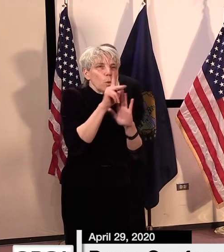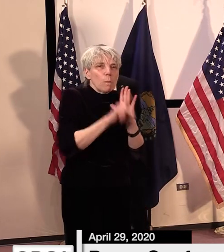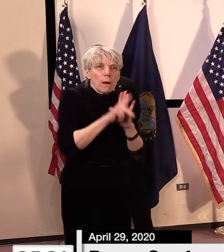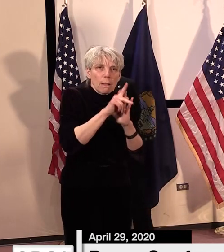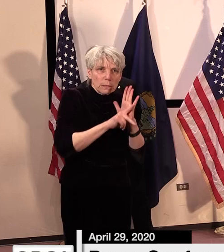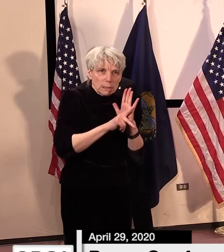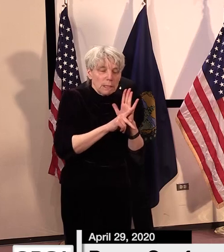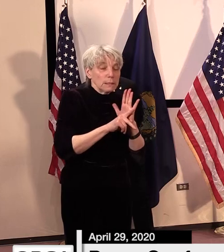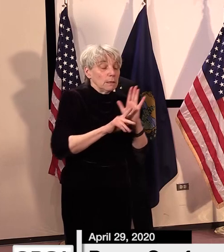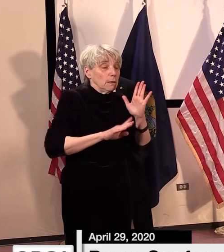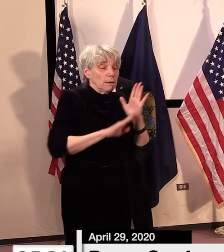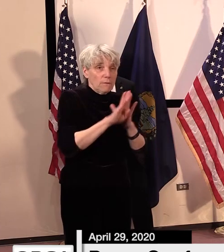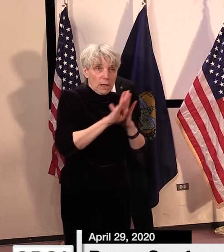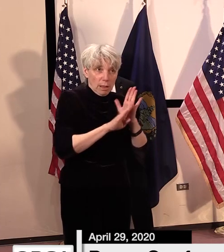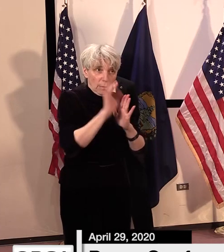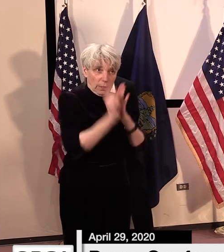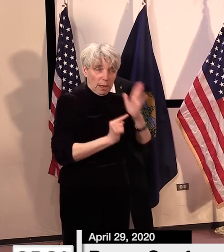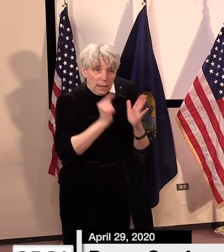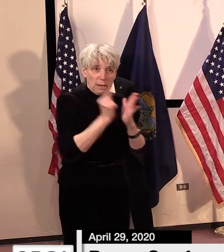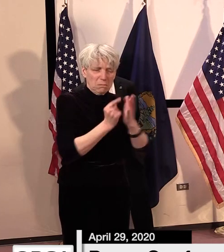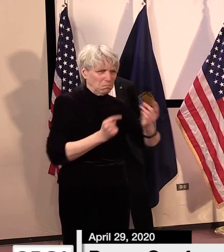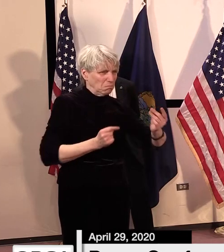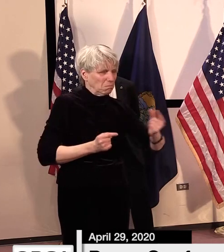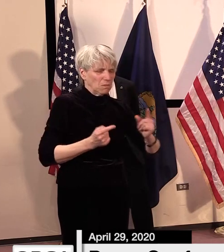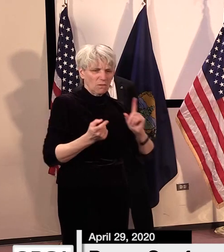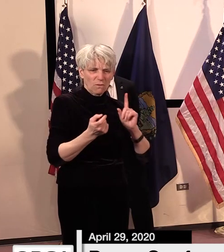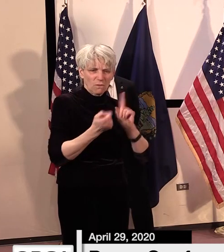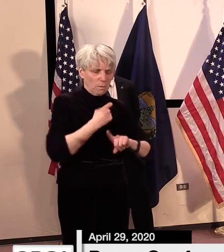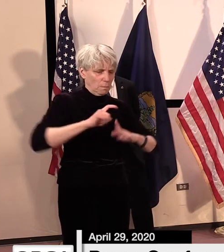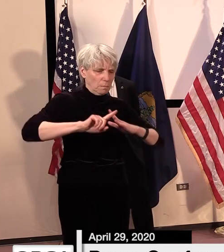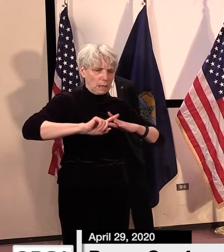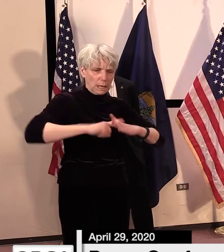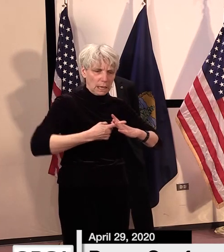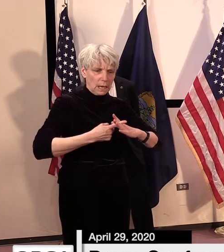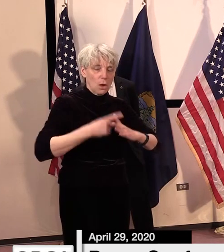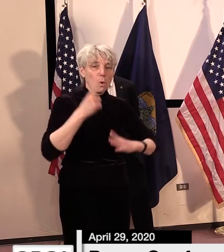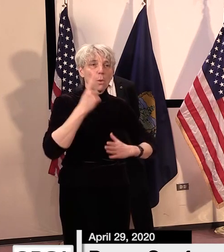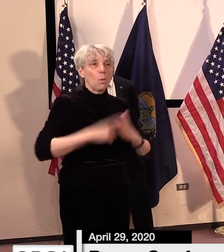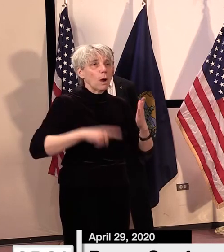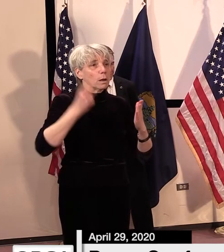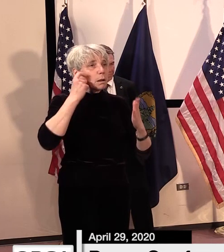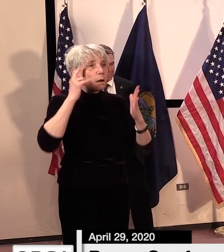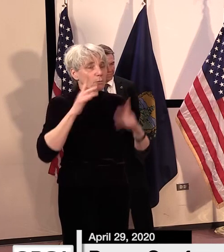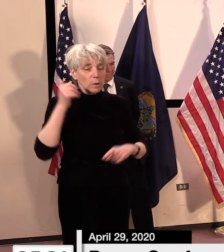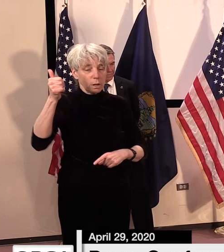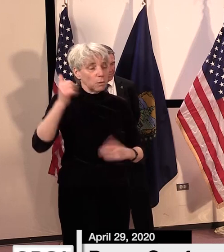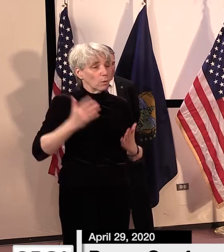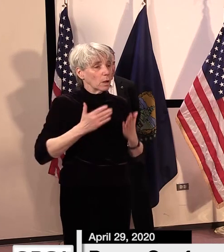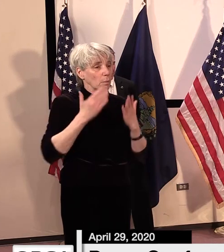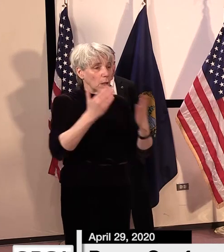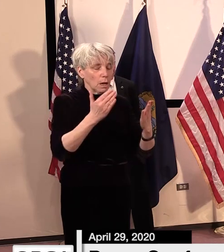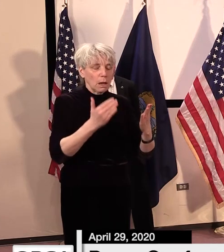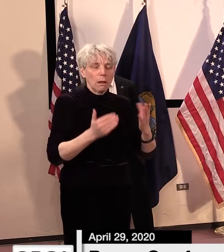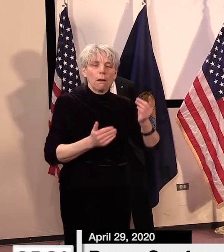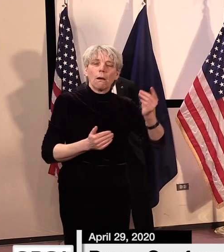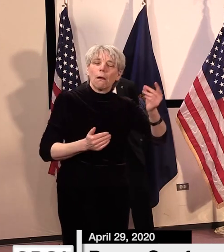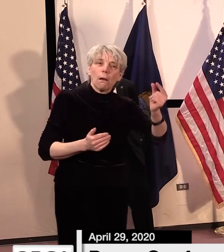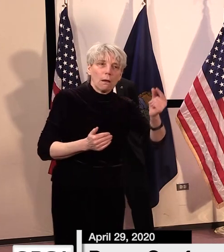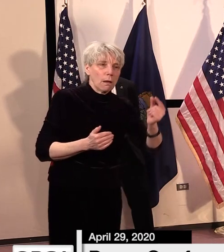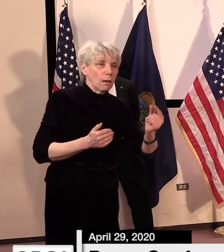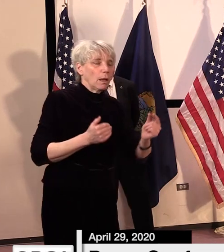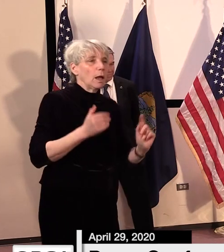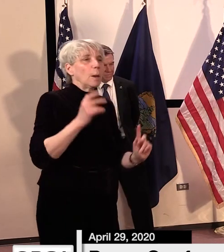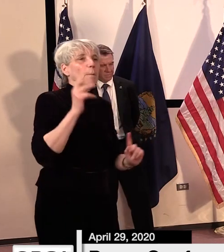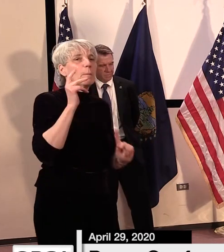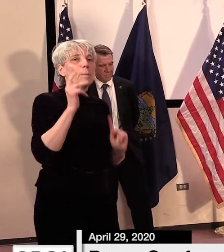policies that came out of the administration and certainly that were recommended, was to severely restrict